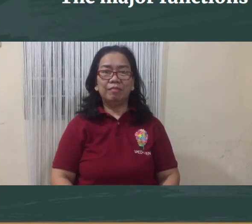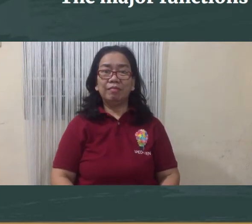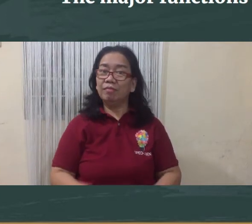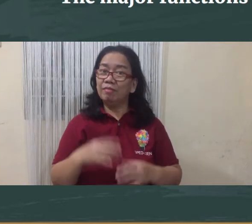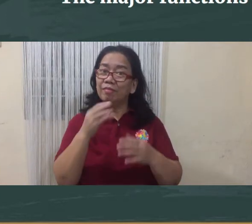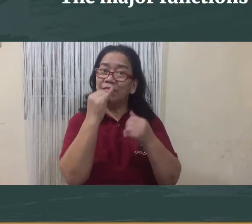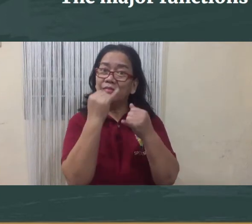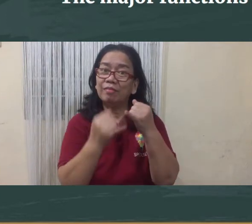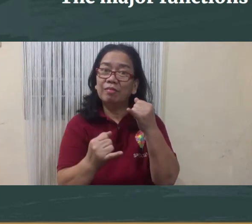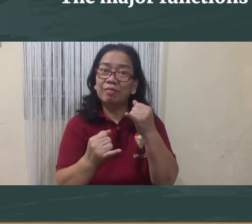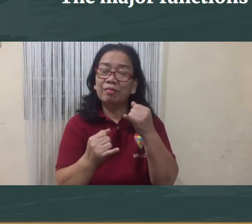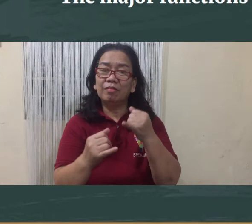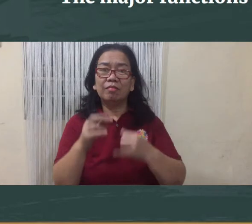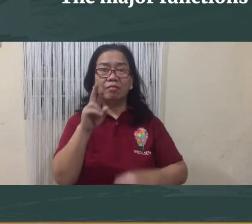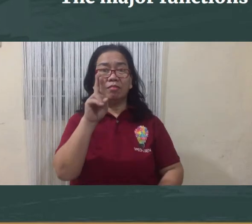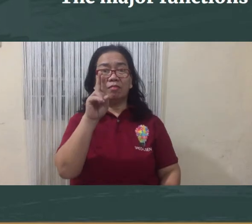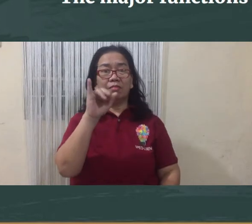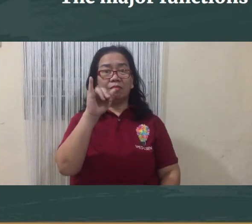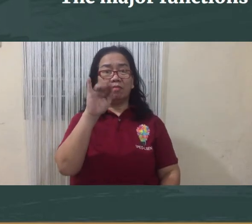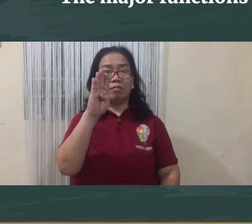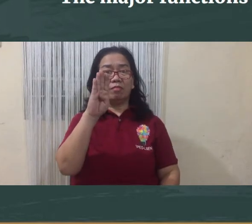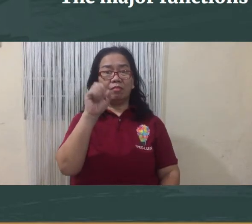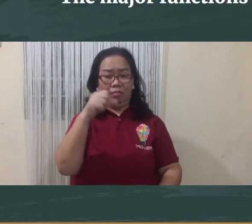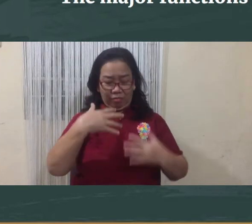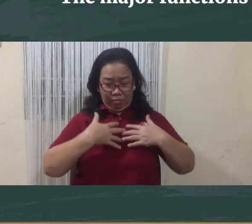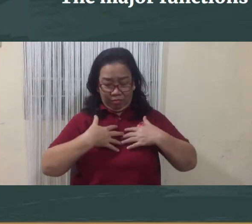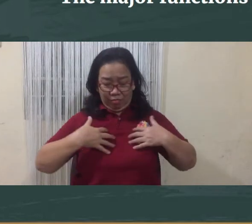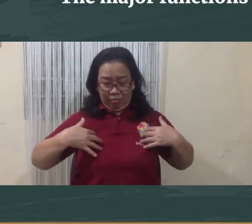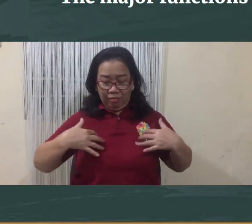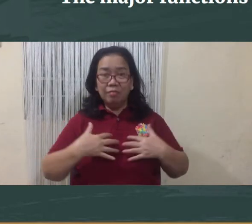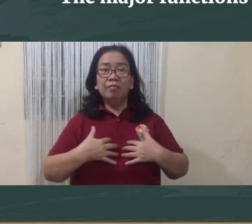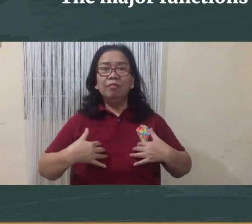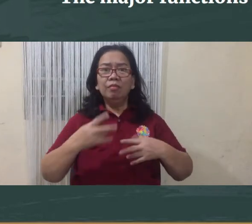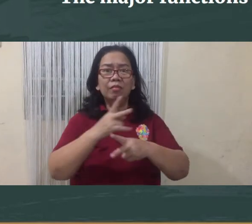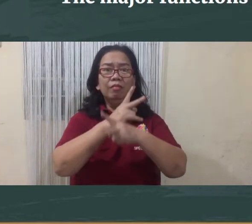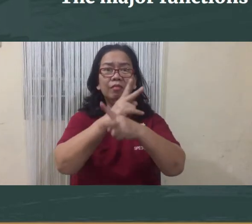And lastly, ribs protect our heart and lungs.